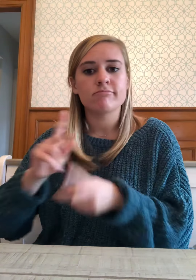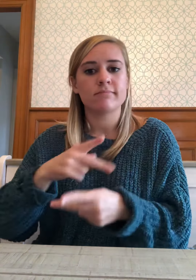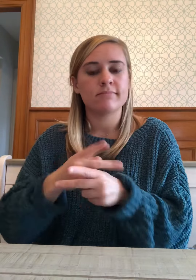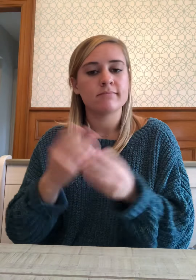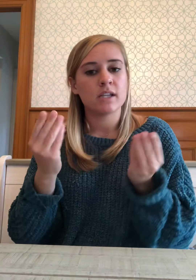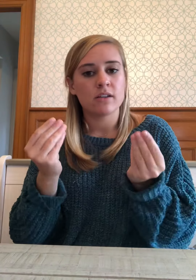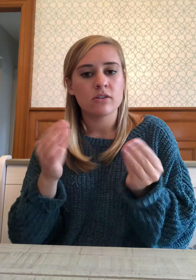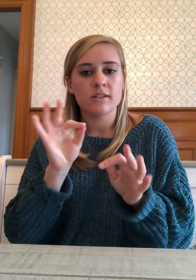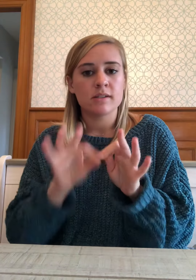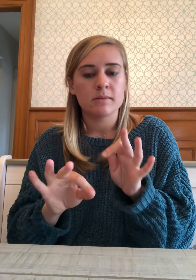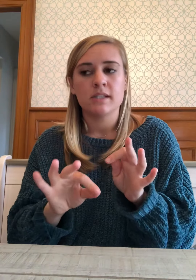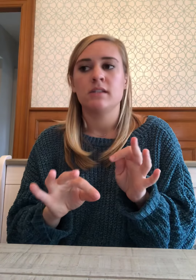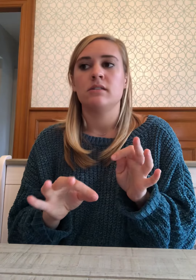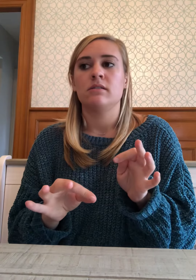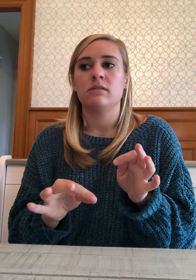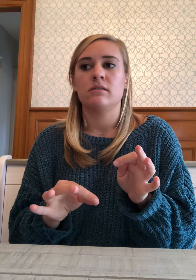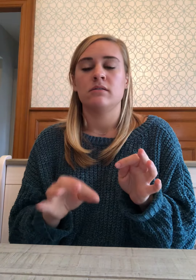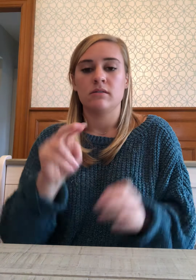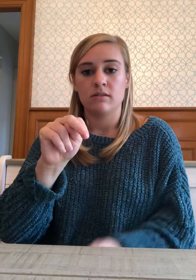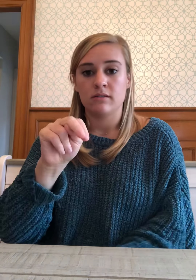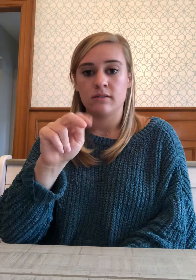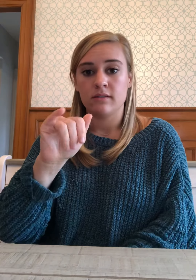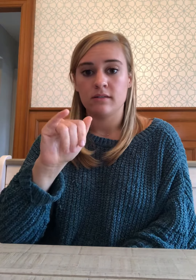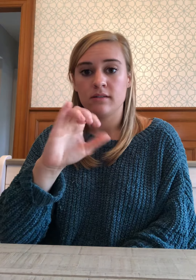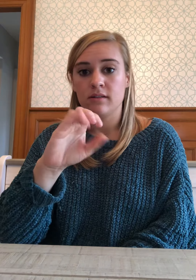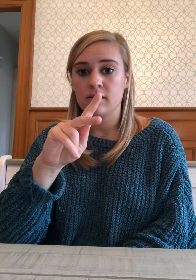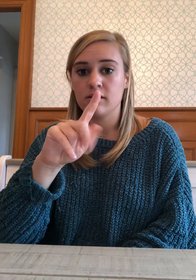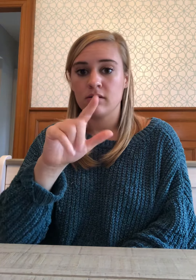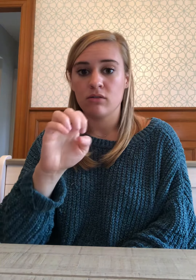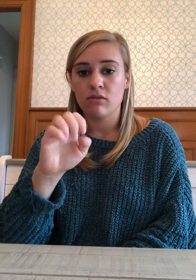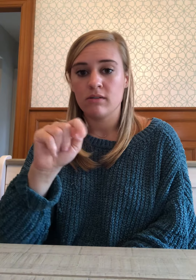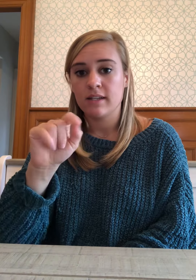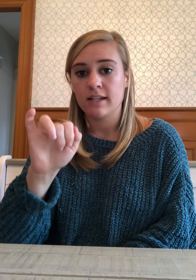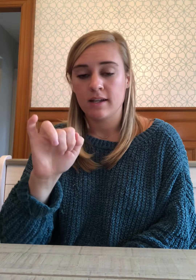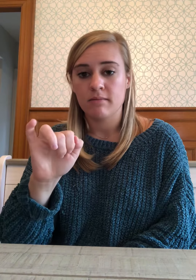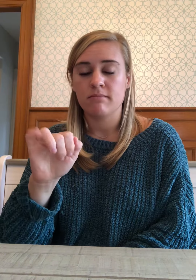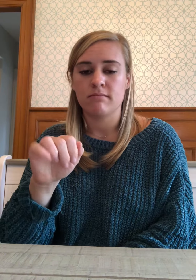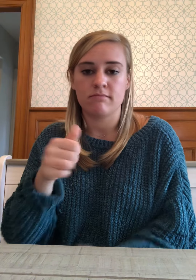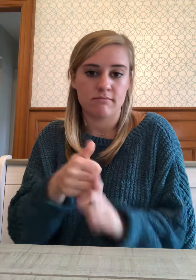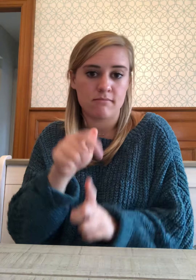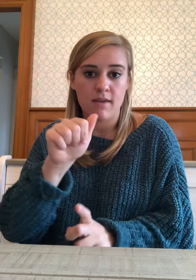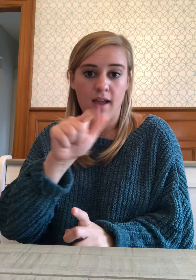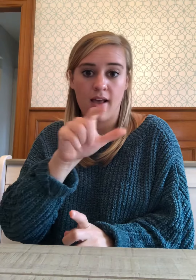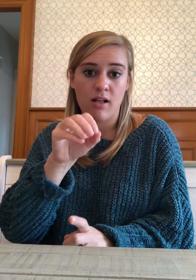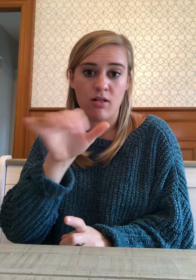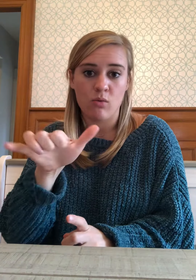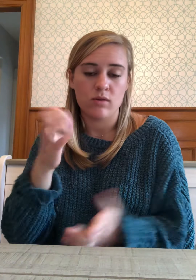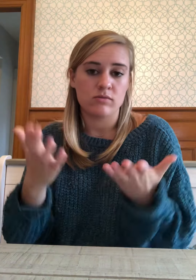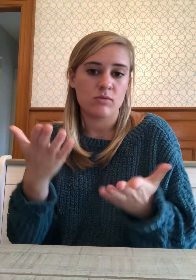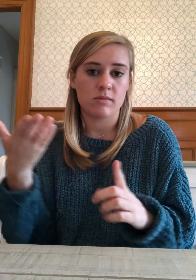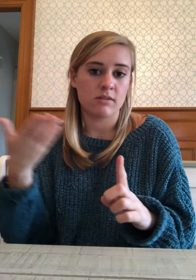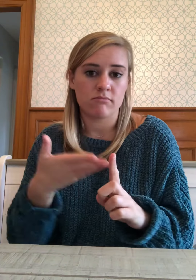Simply to say, nickel titanium, such as an alloy probably present in your